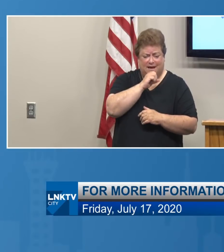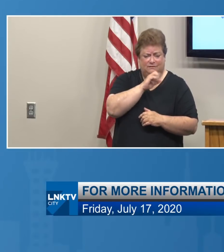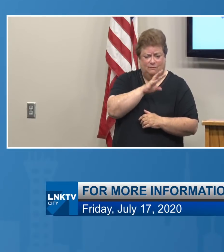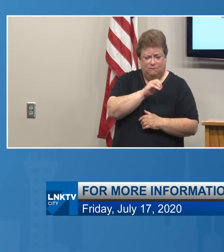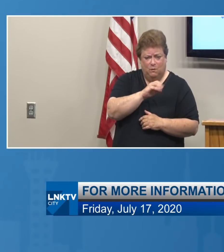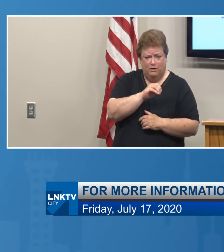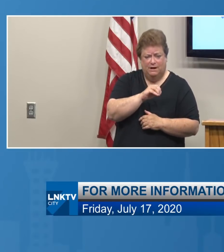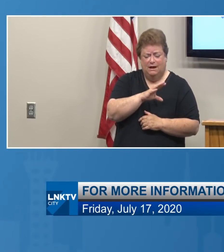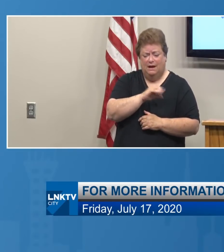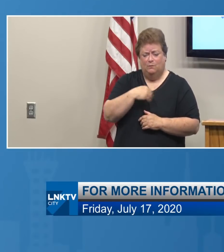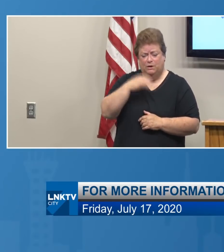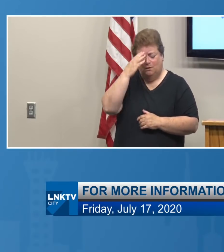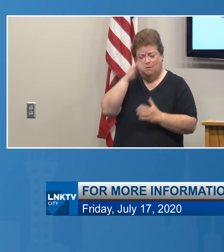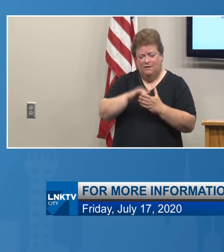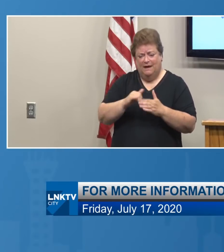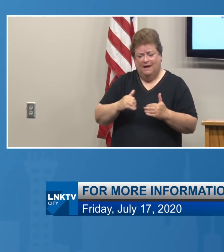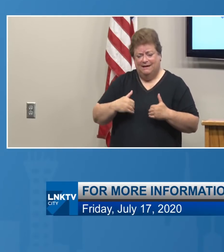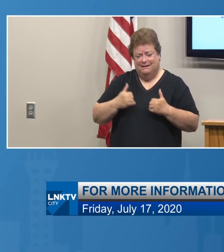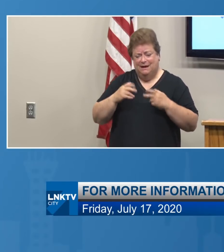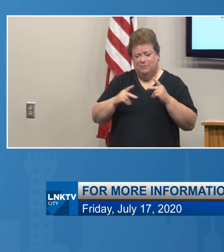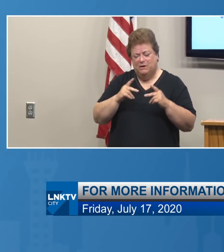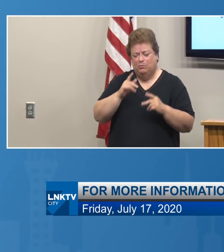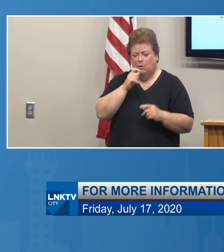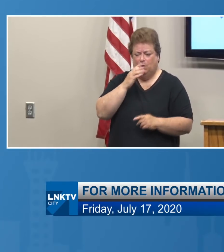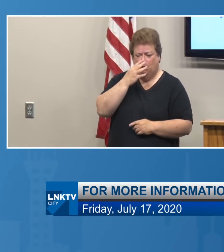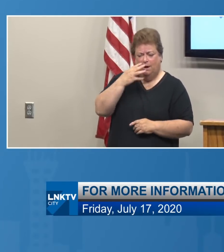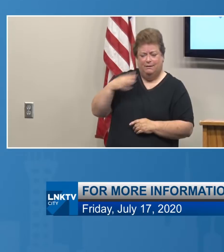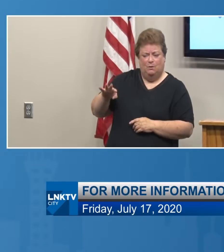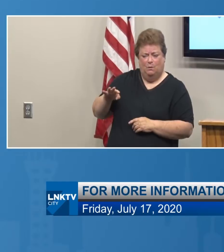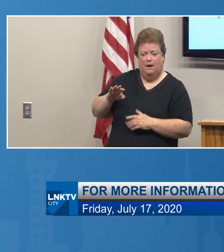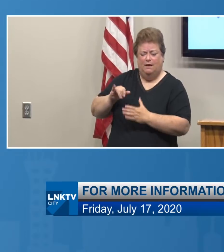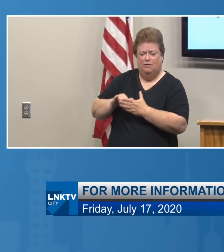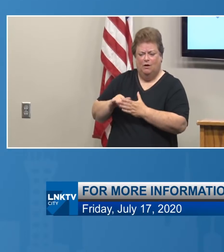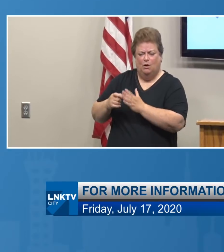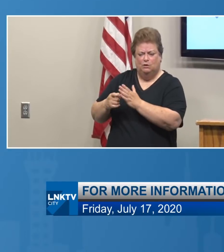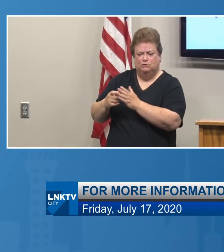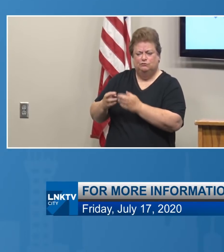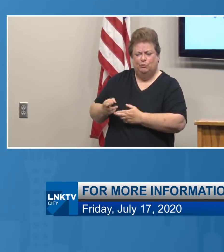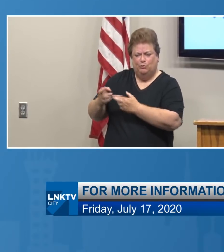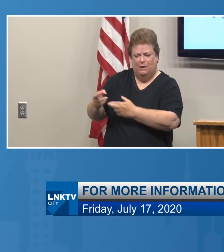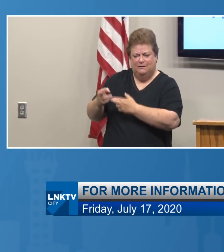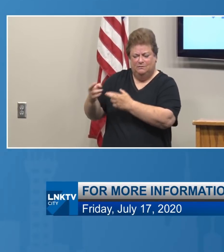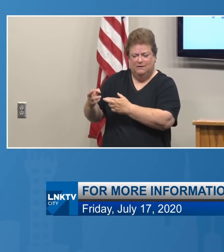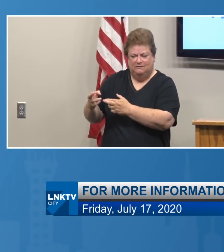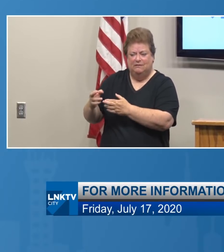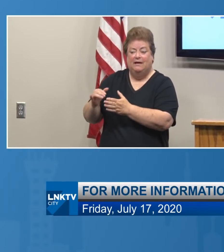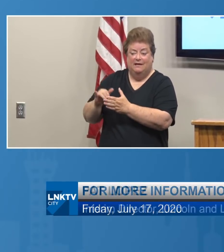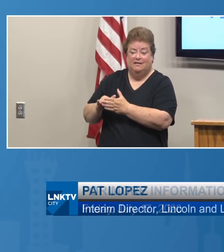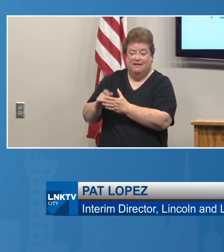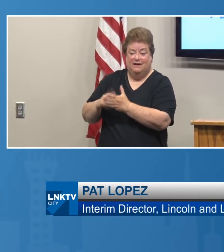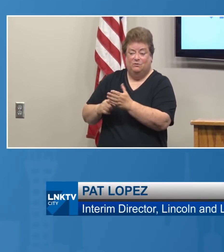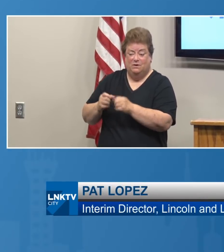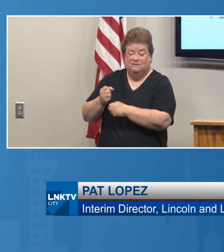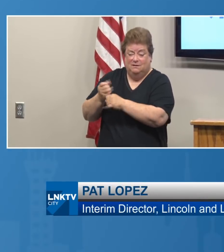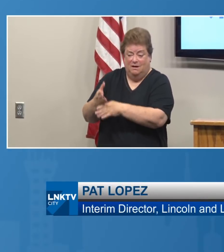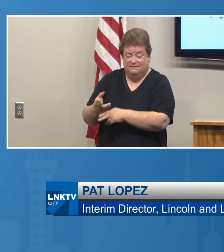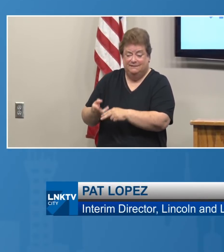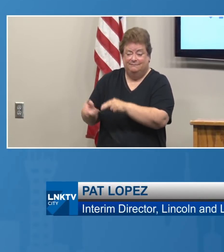we know that young people who are ignoring the health recommendations are driving the increase in community